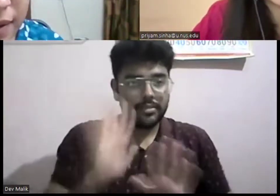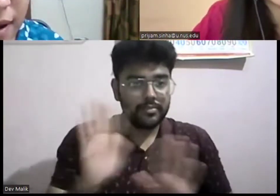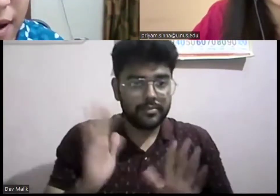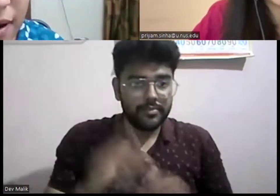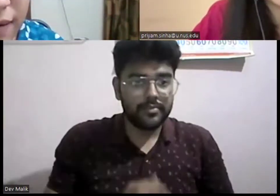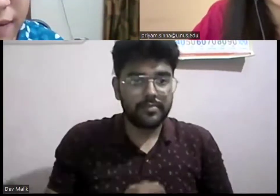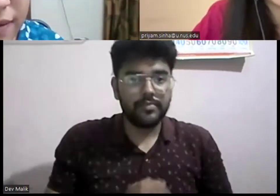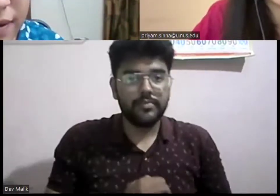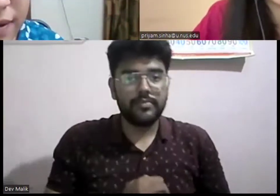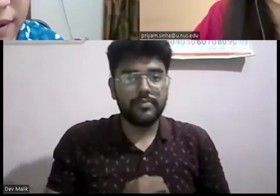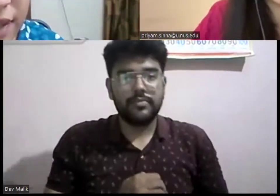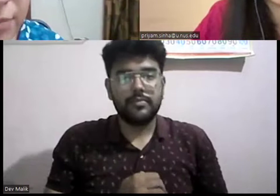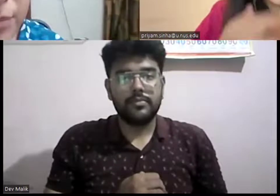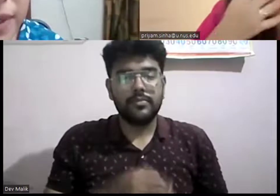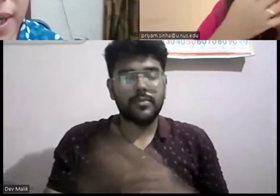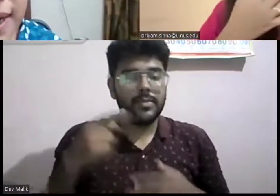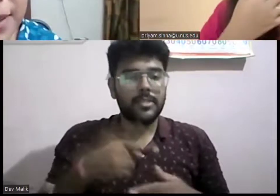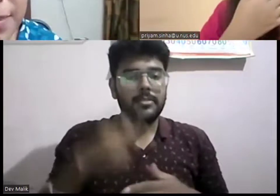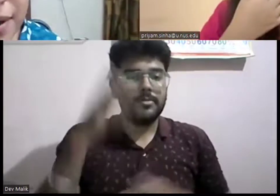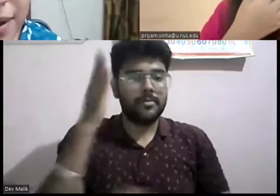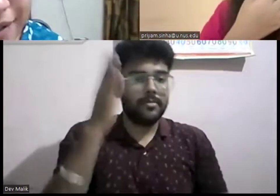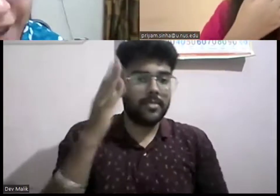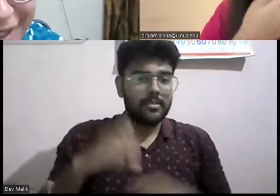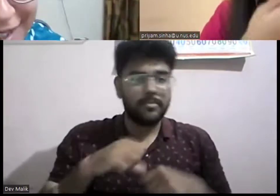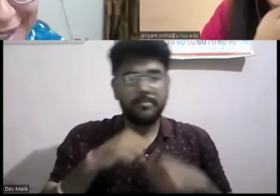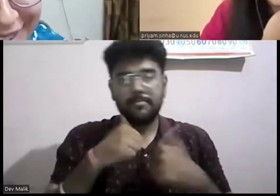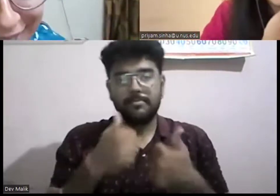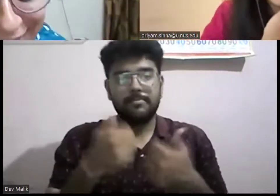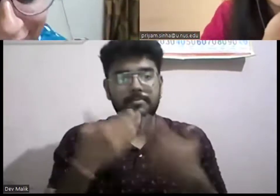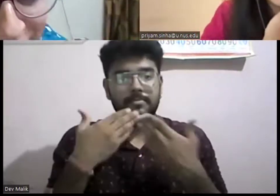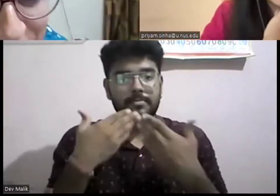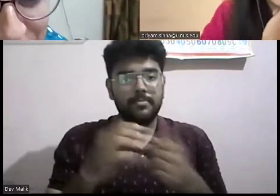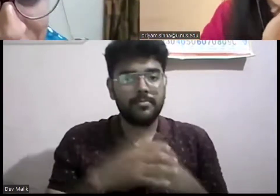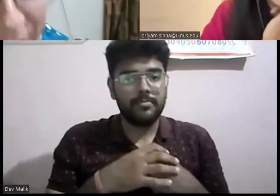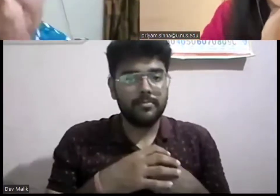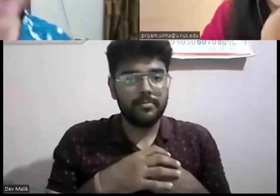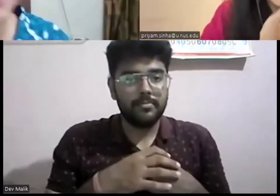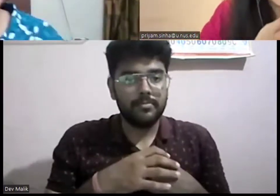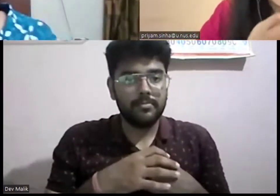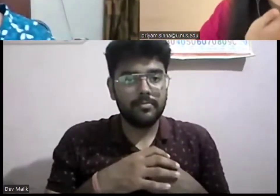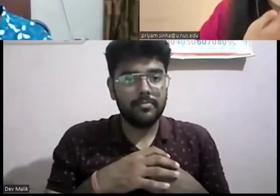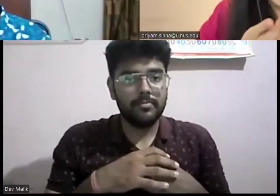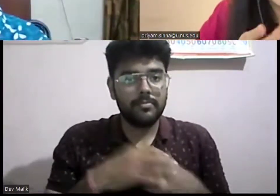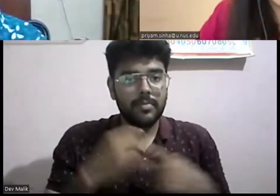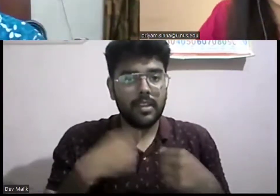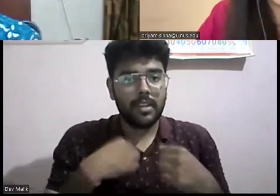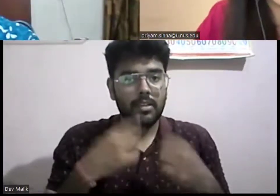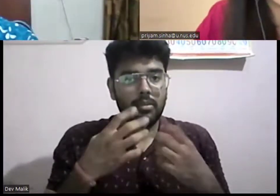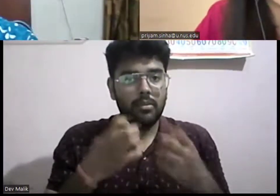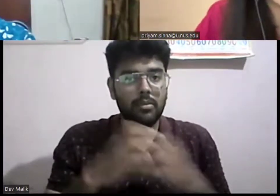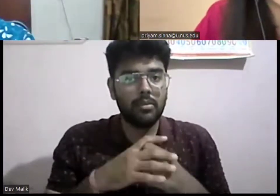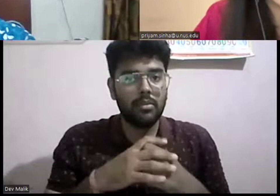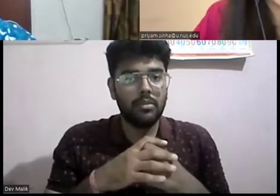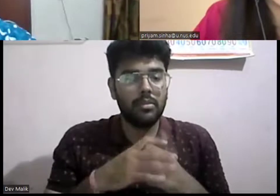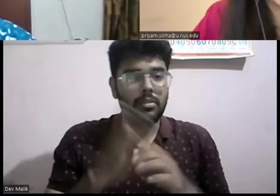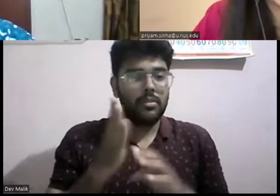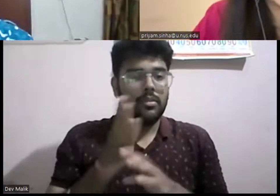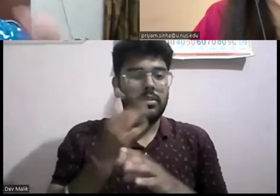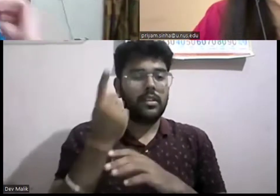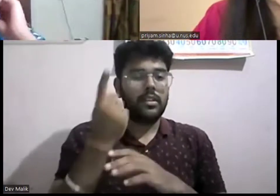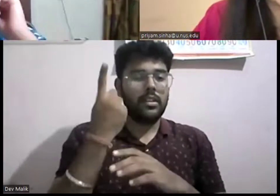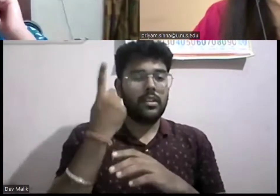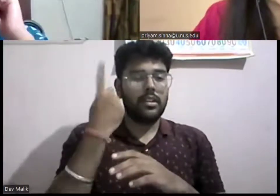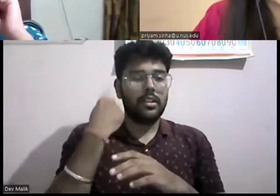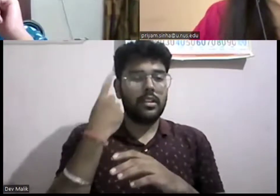Mansi. It was an amazing session. Debapriya, I want to appreciate yesterday's question,